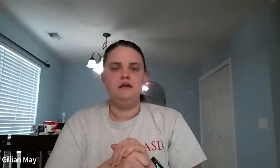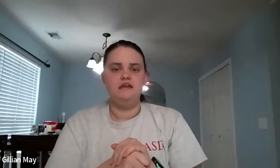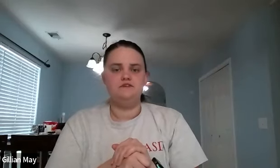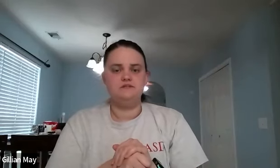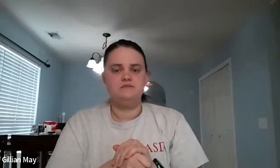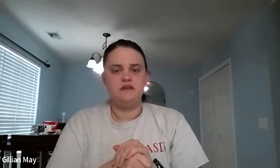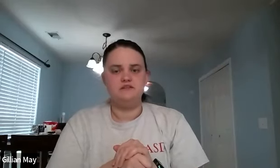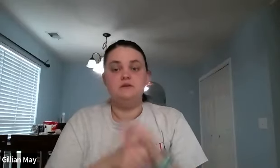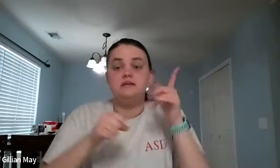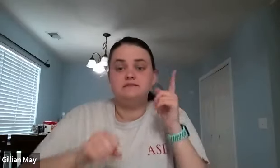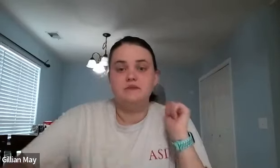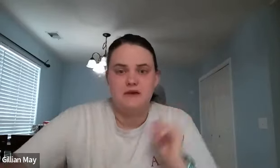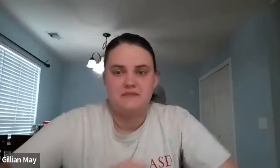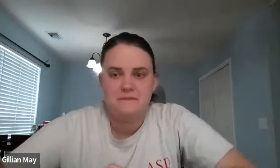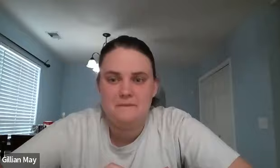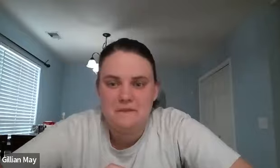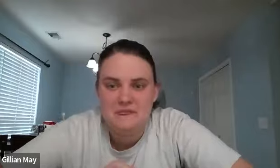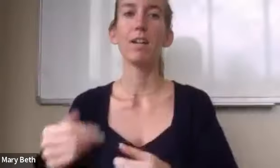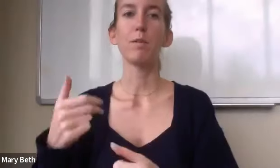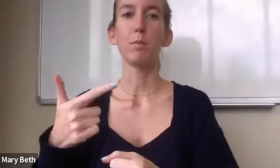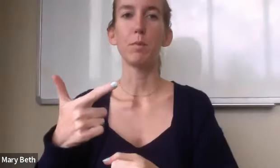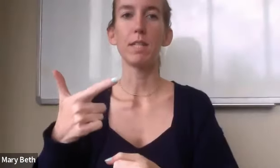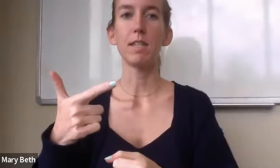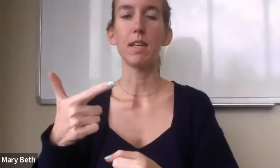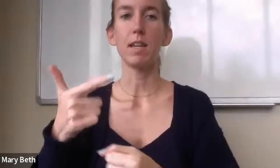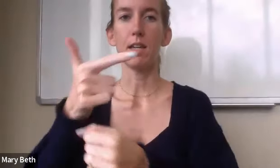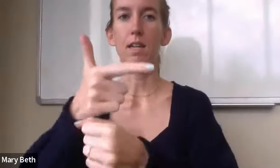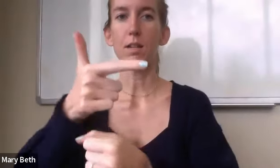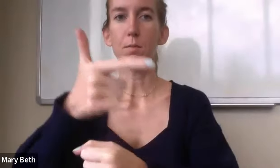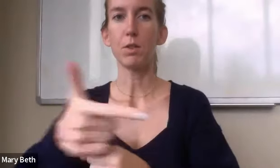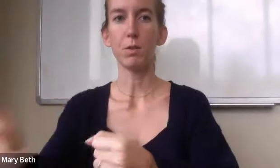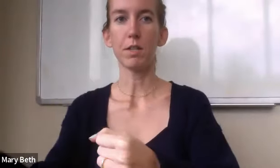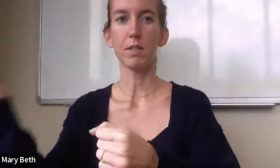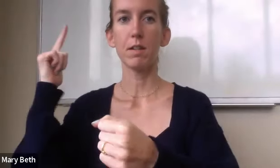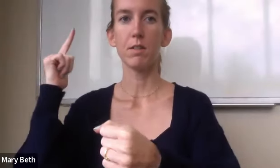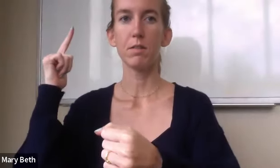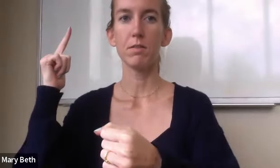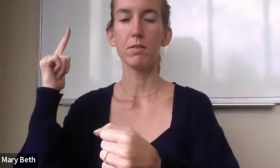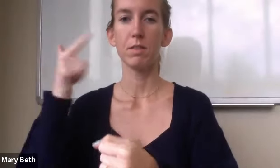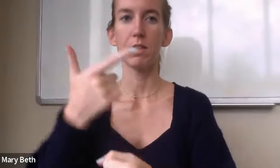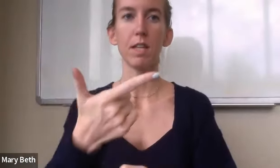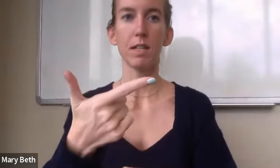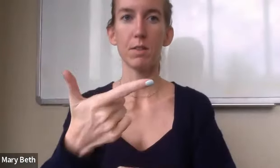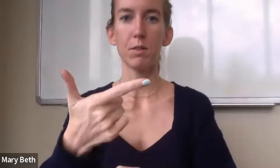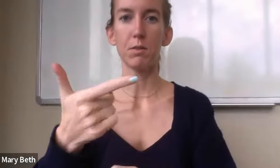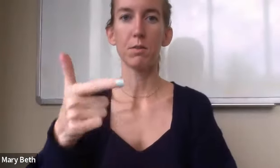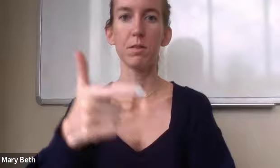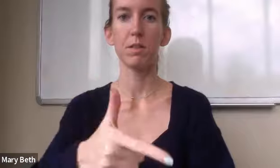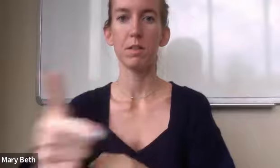If you're doing something like, yes, Mary Beth. Would I say 2 years ago? Like So 2.